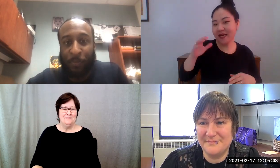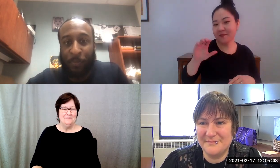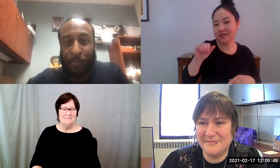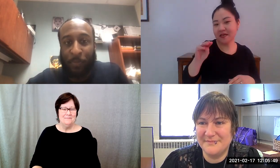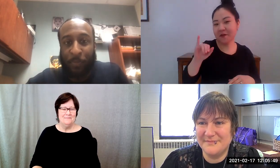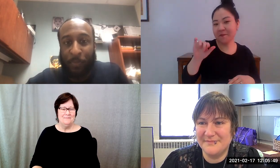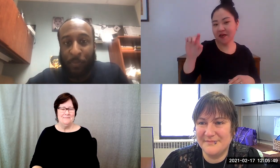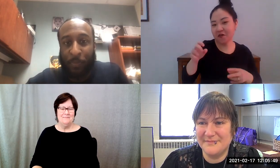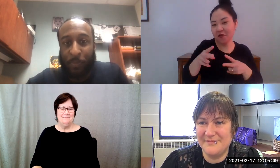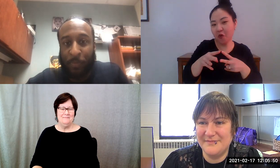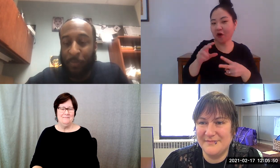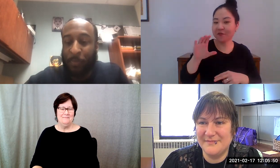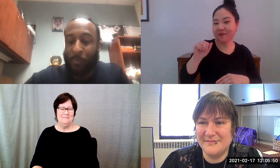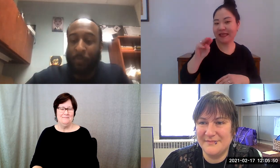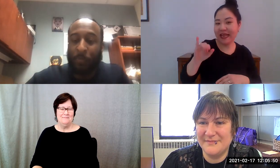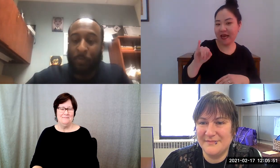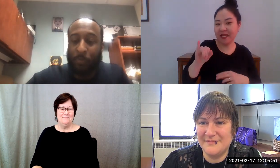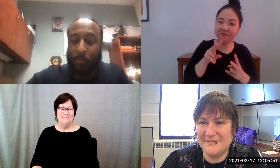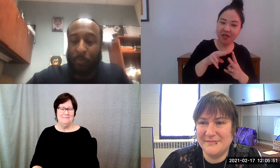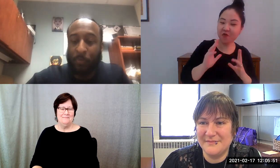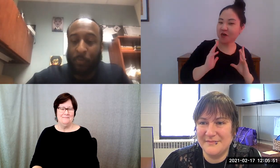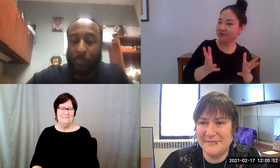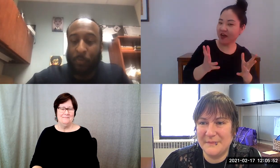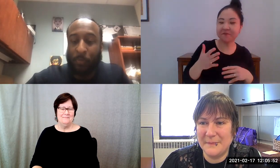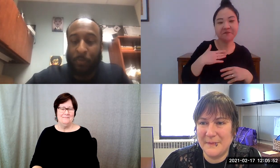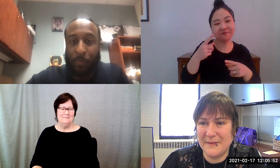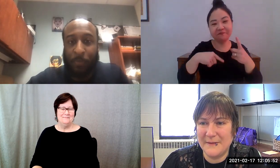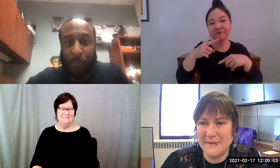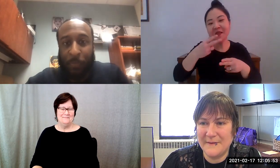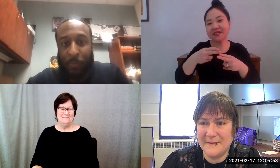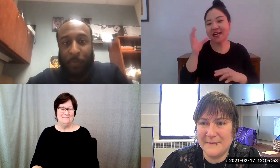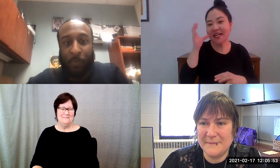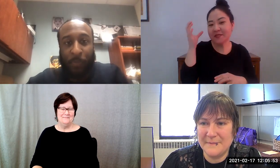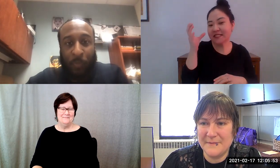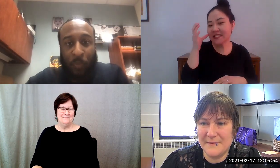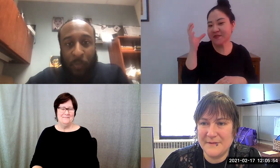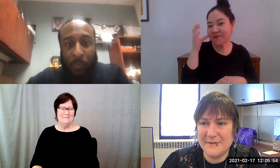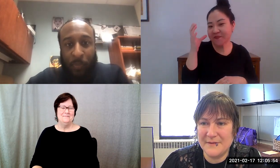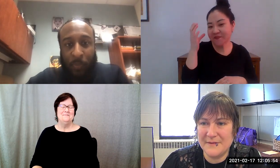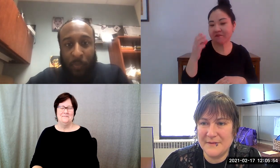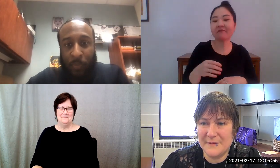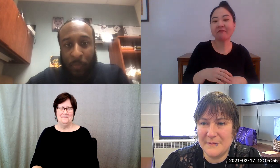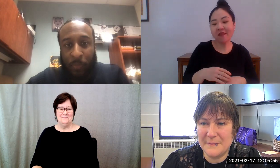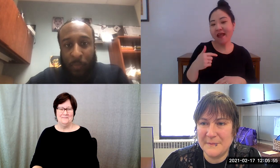Hi, my name is Camille or Cami. Either one's fine. My name is Sis.